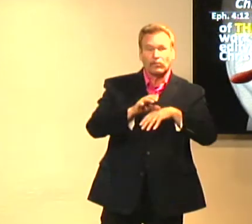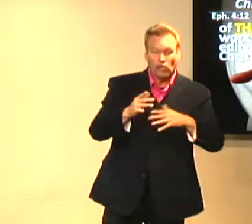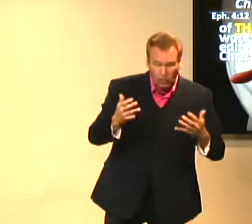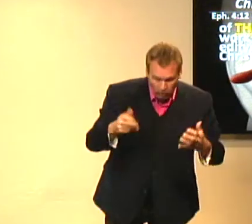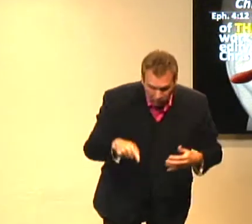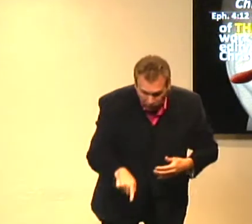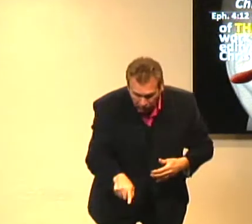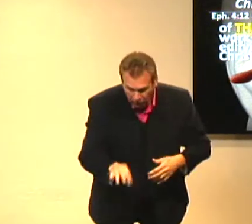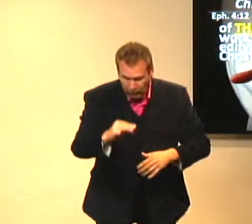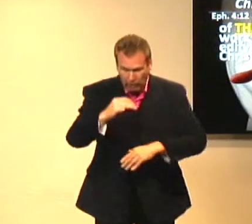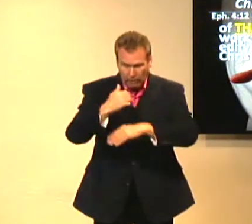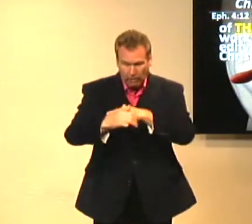would come into the church.